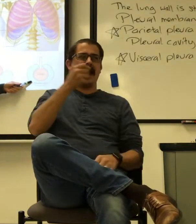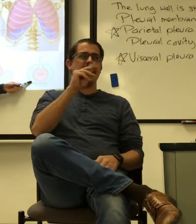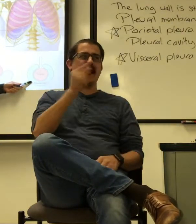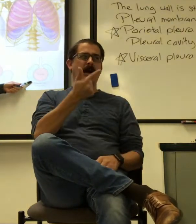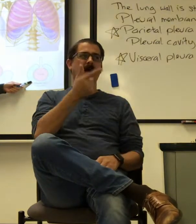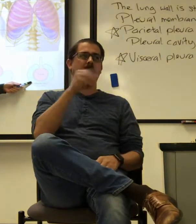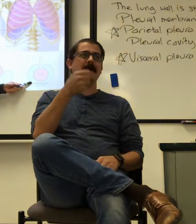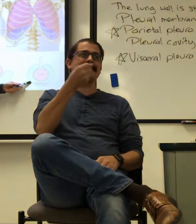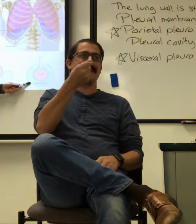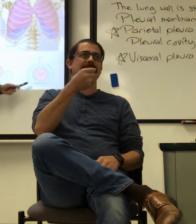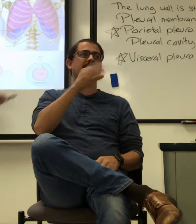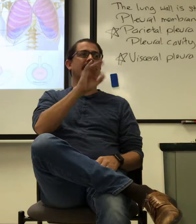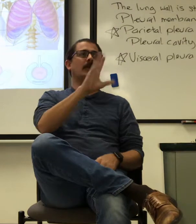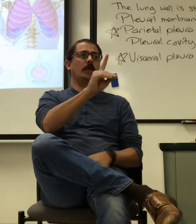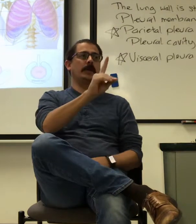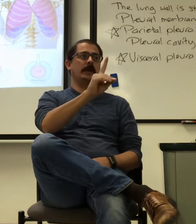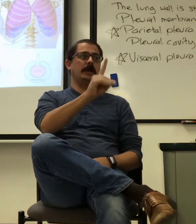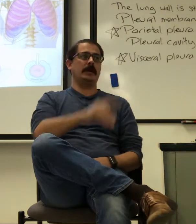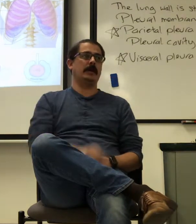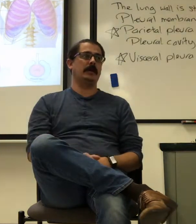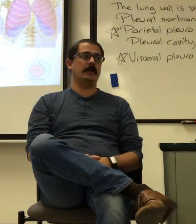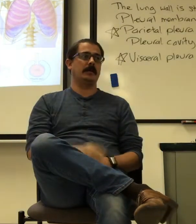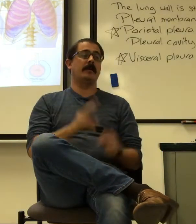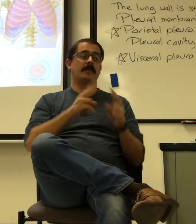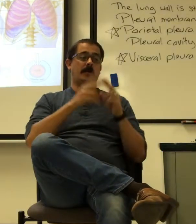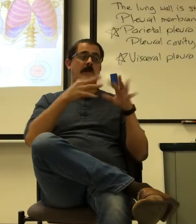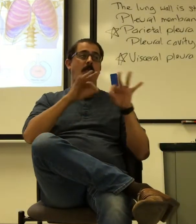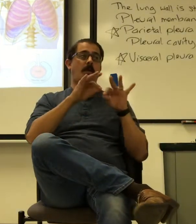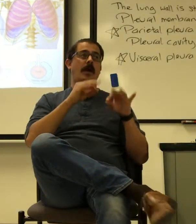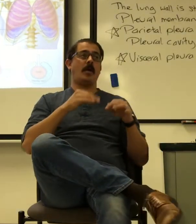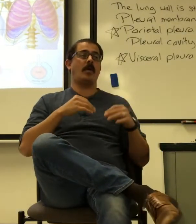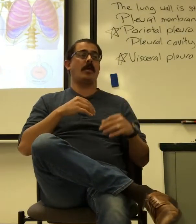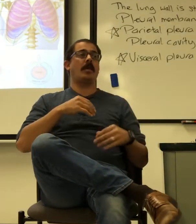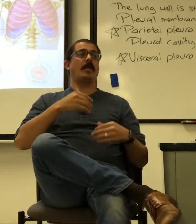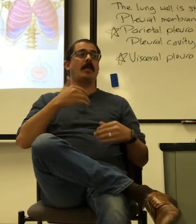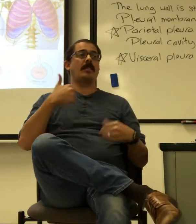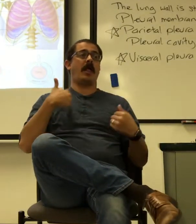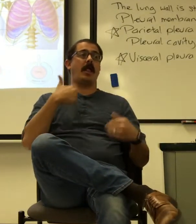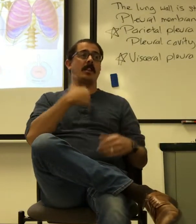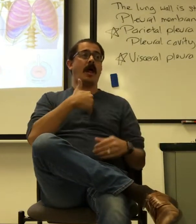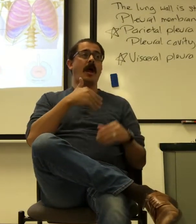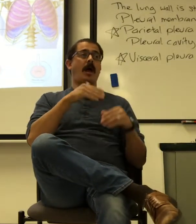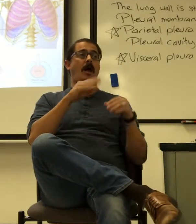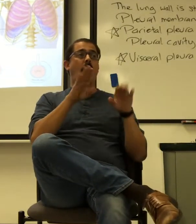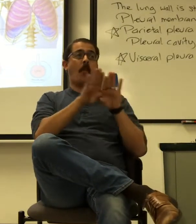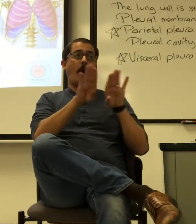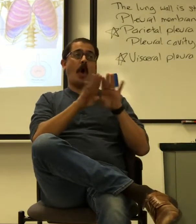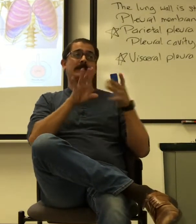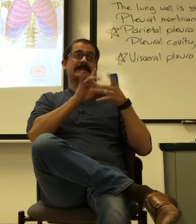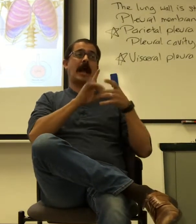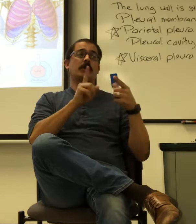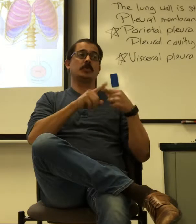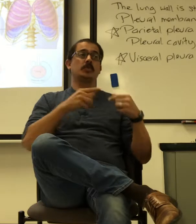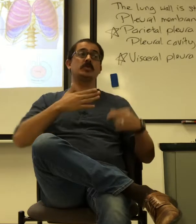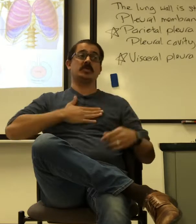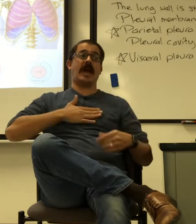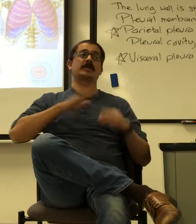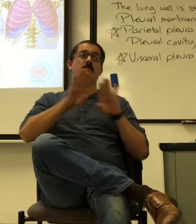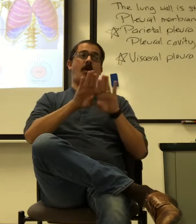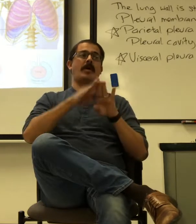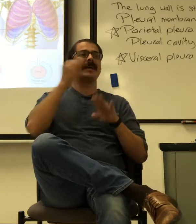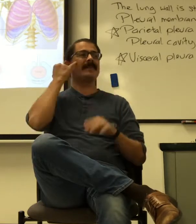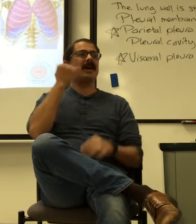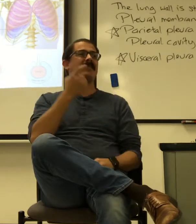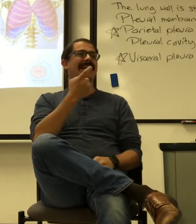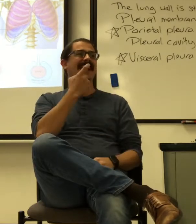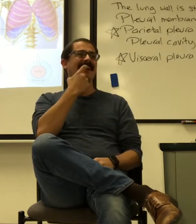fluid. Okay? And it's very important. This is how the lung wall is stuck to the chest wall. If you were to take a glass